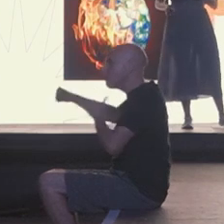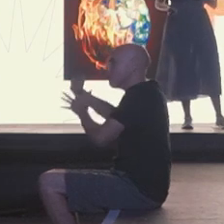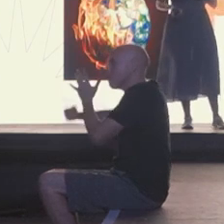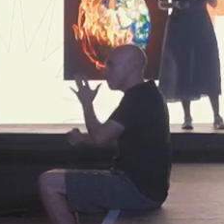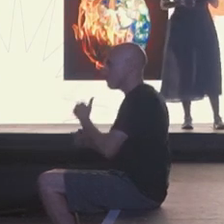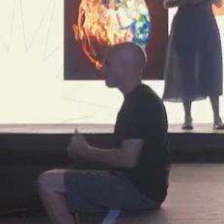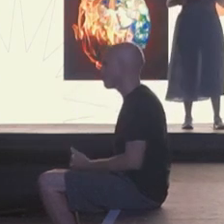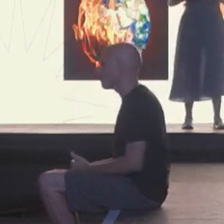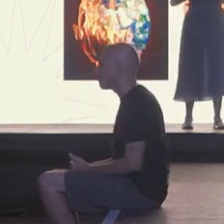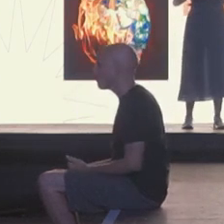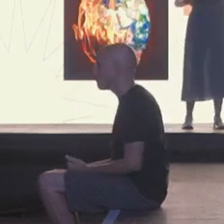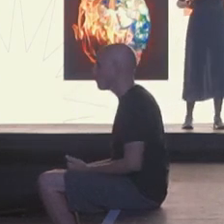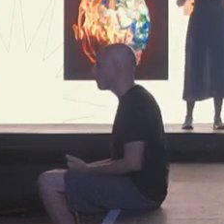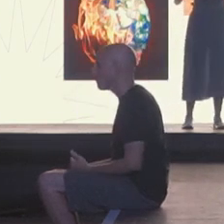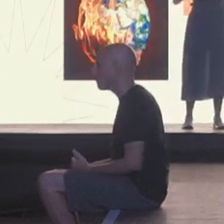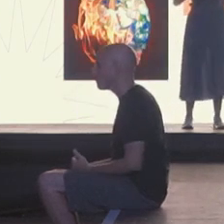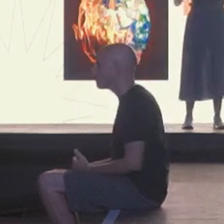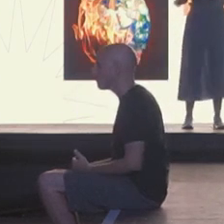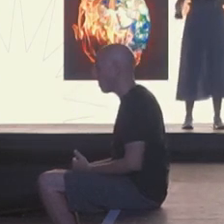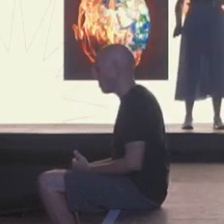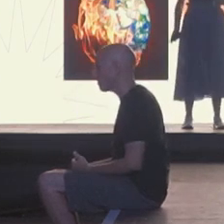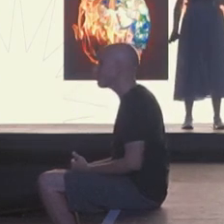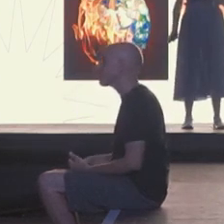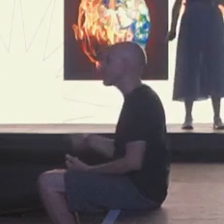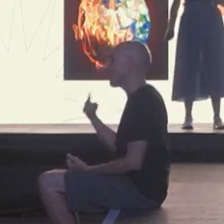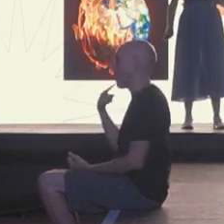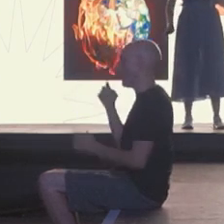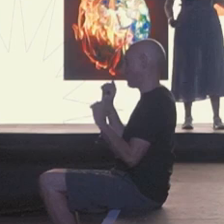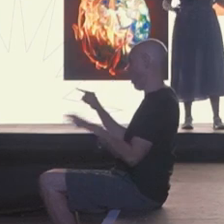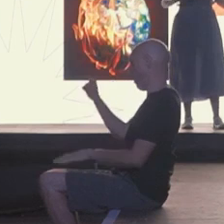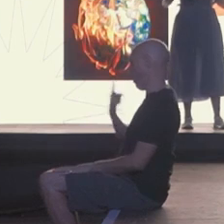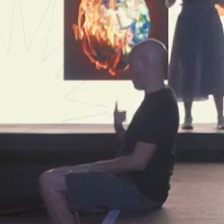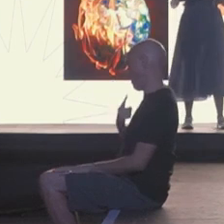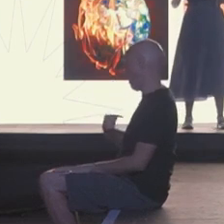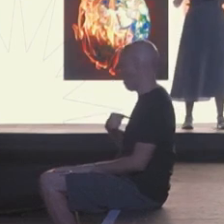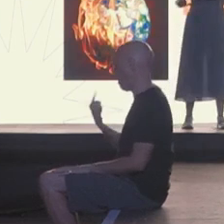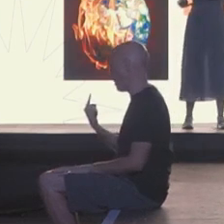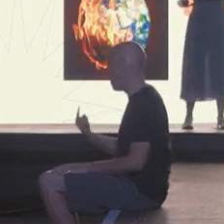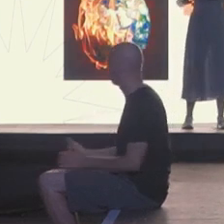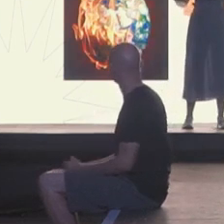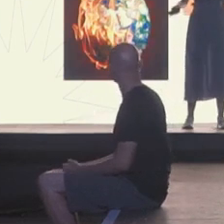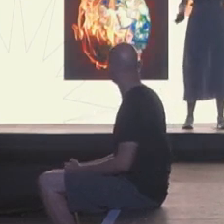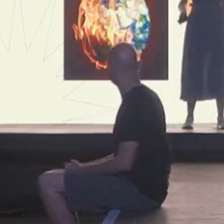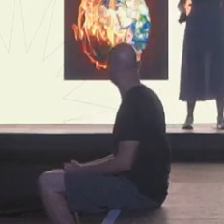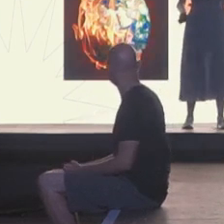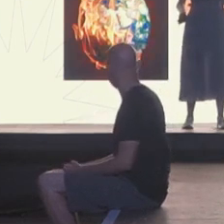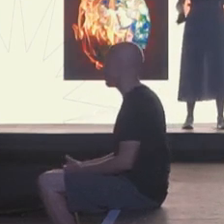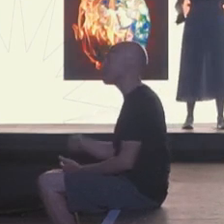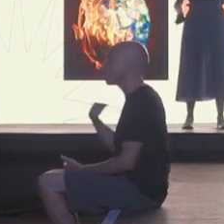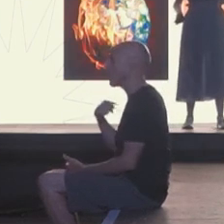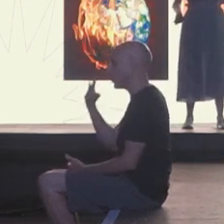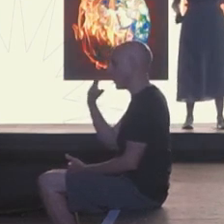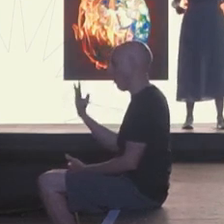is. I just want to take a quick minute to tell you about myself and how I got here. So as I said, my name's Claudia, I'm 23 years